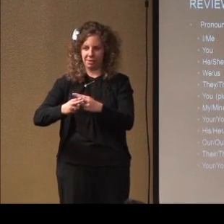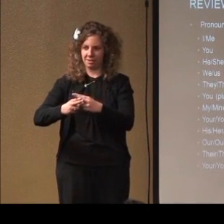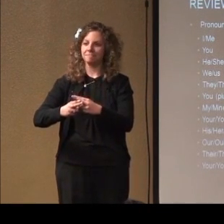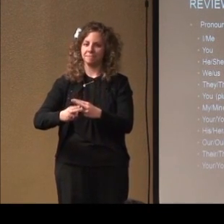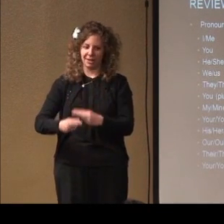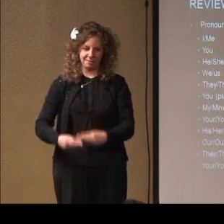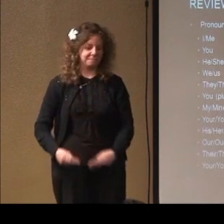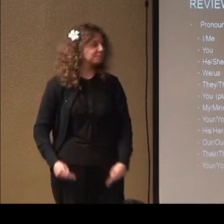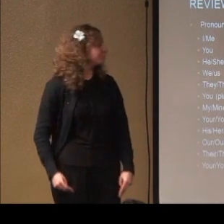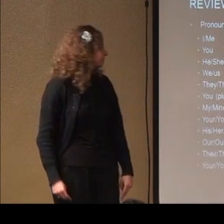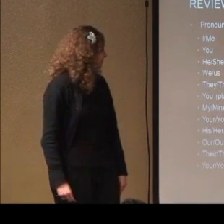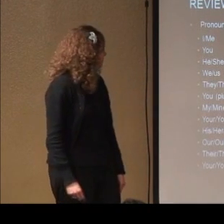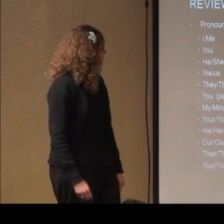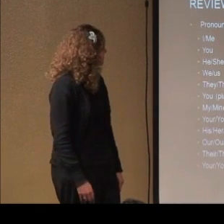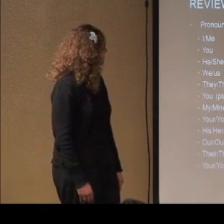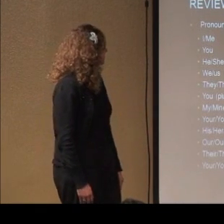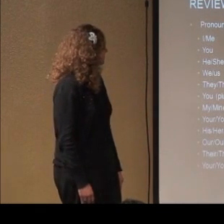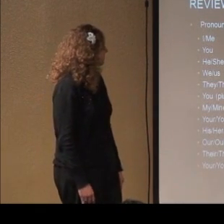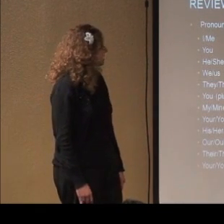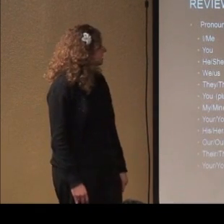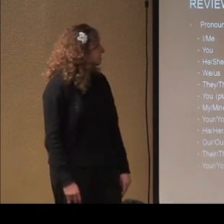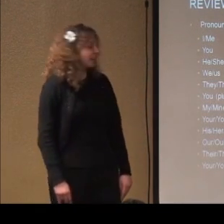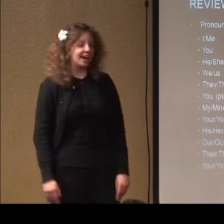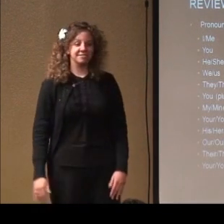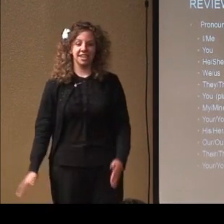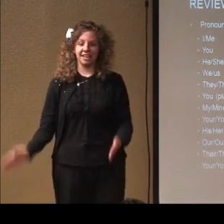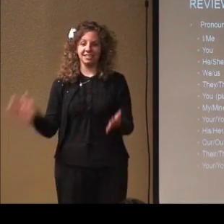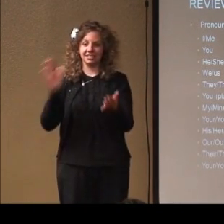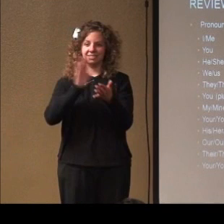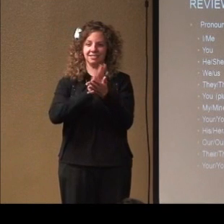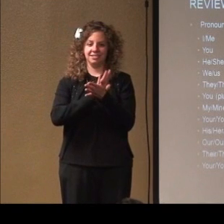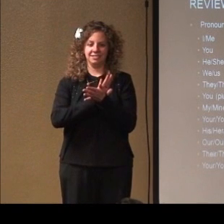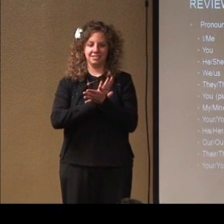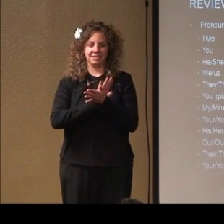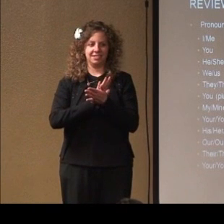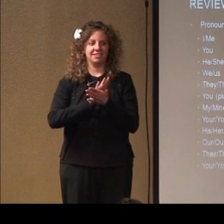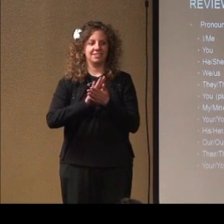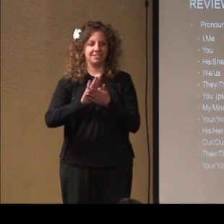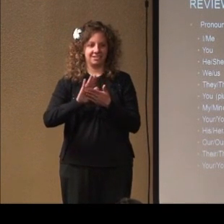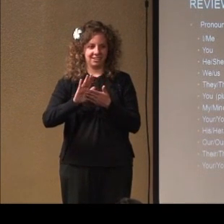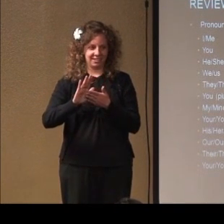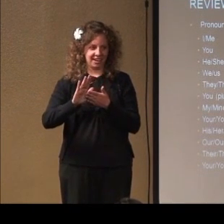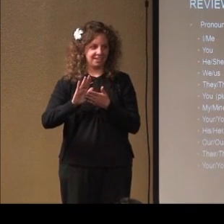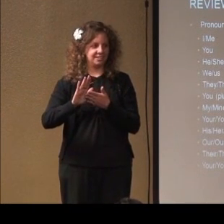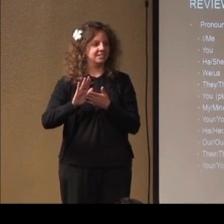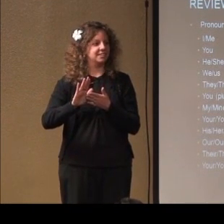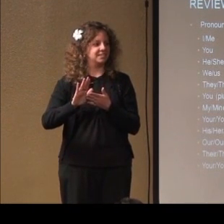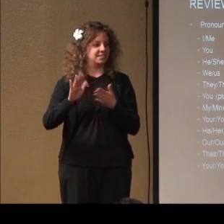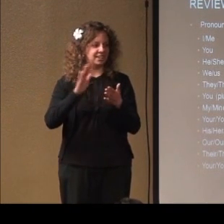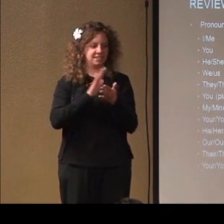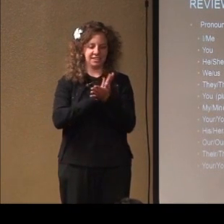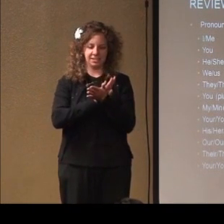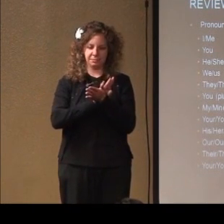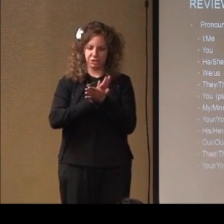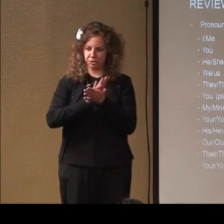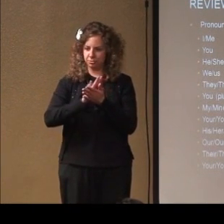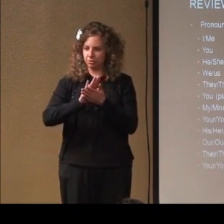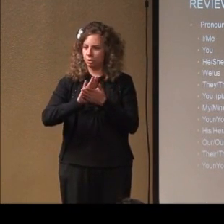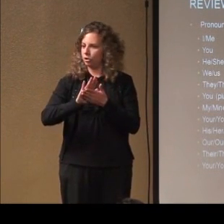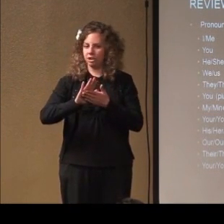way, okay? Then we have nice. Like that, as in like nice to meet you. Or you can